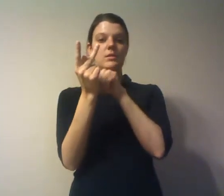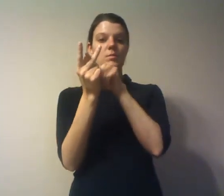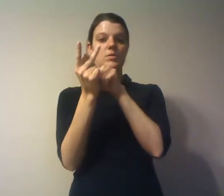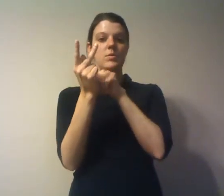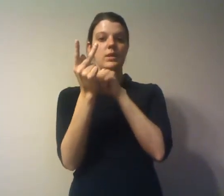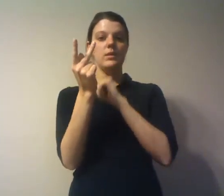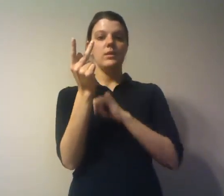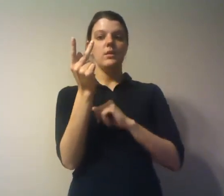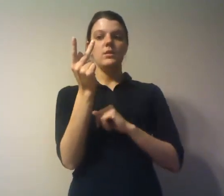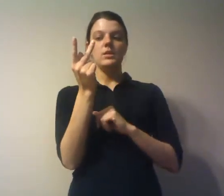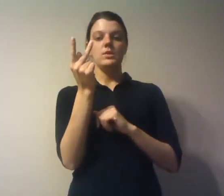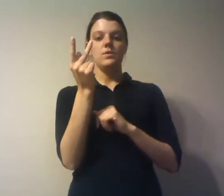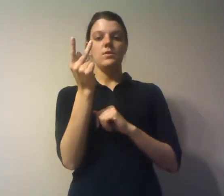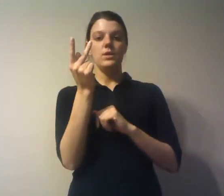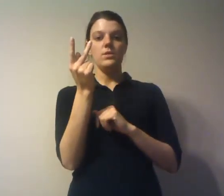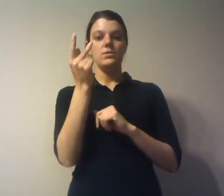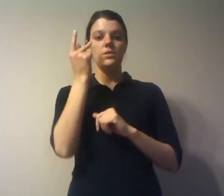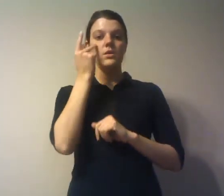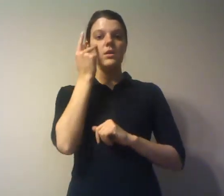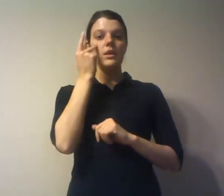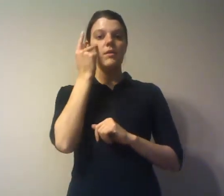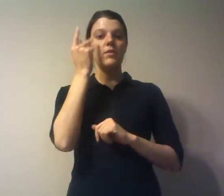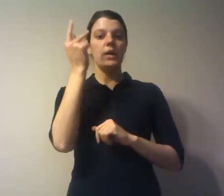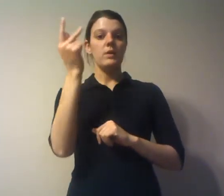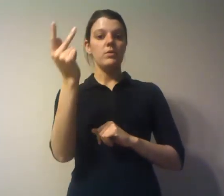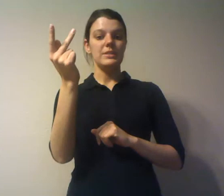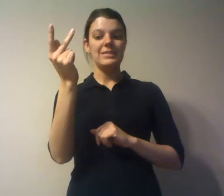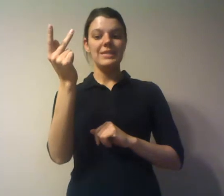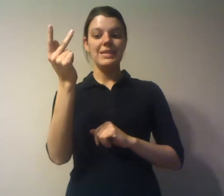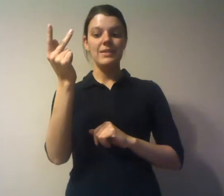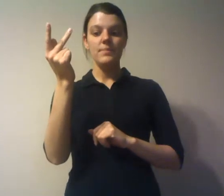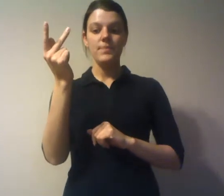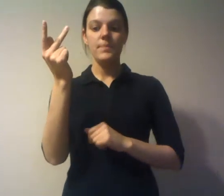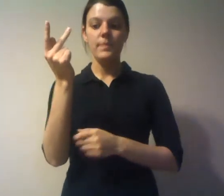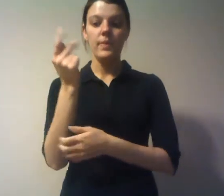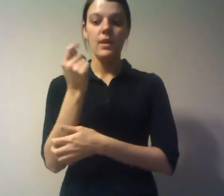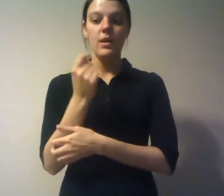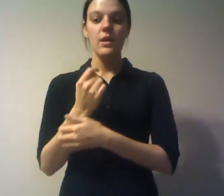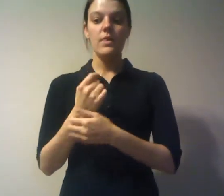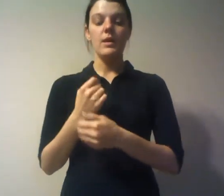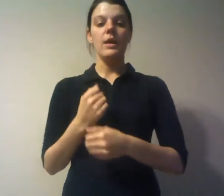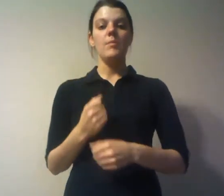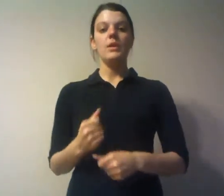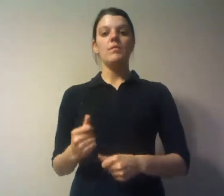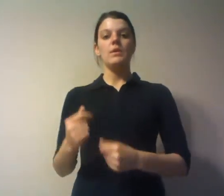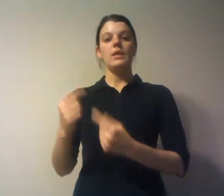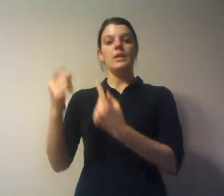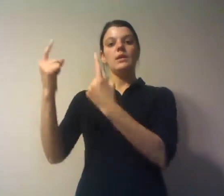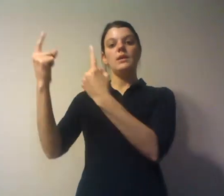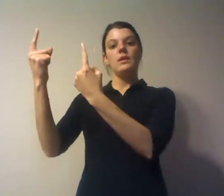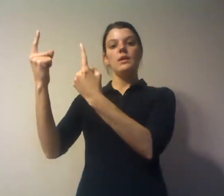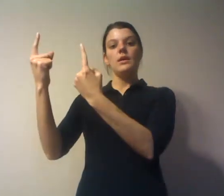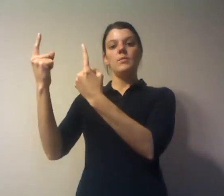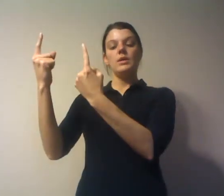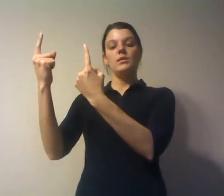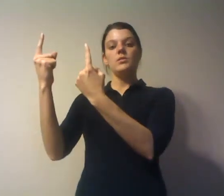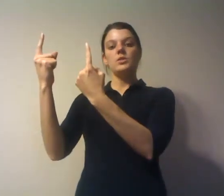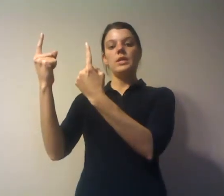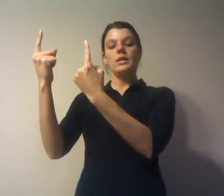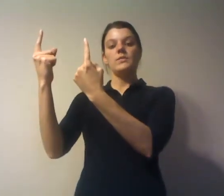in between these two fingers. Every eye will see the coming of the King. Coming, just index